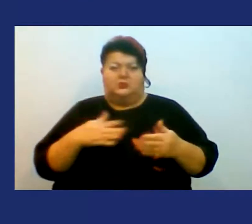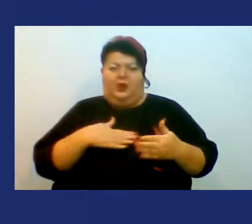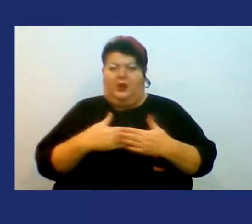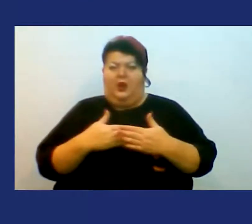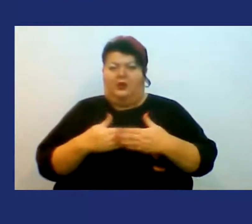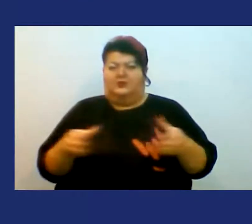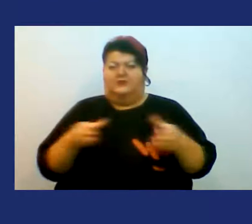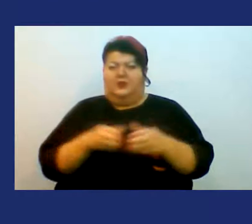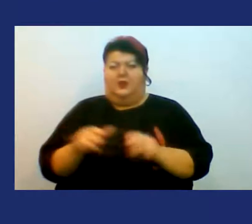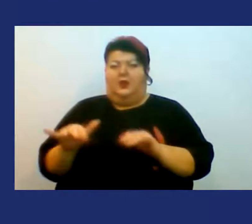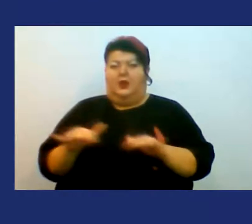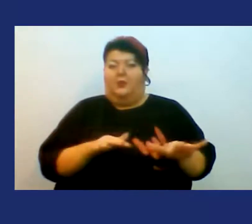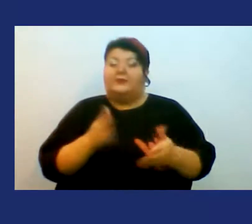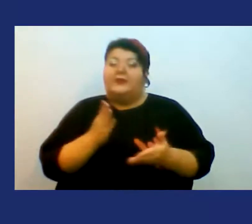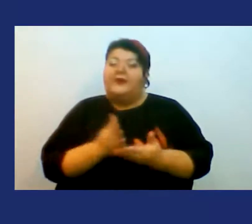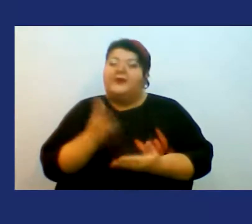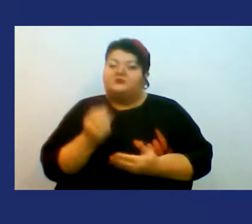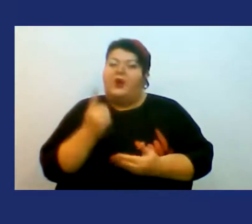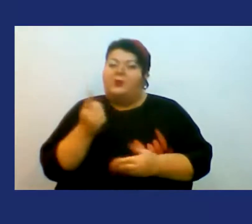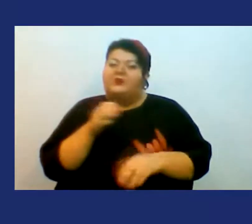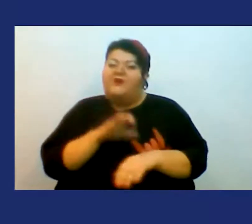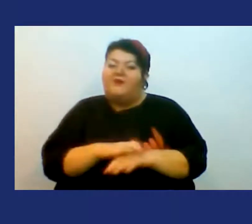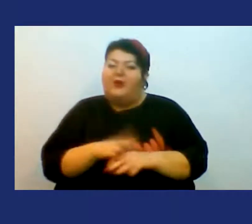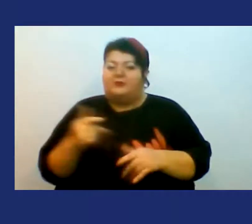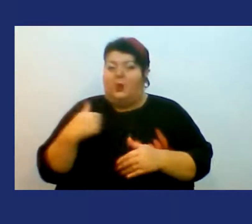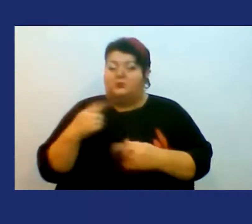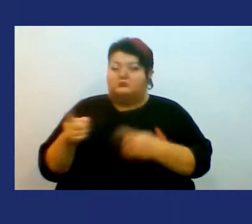an impressive barnstorming campaign. There's